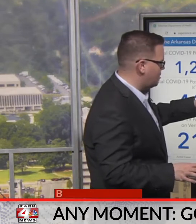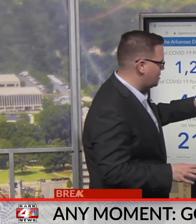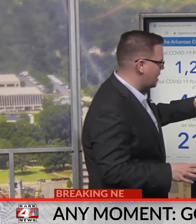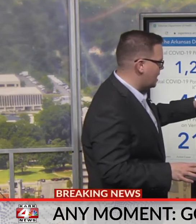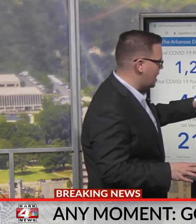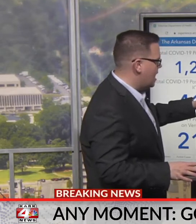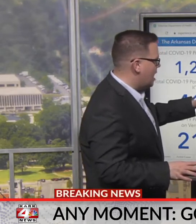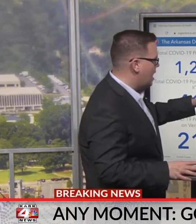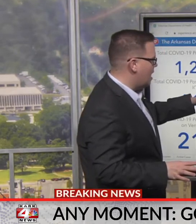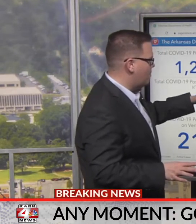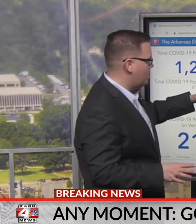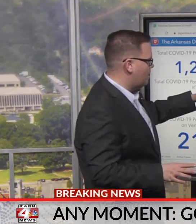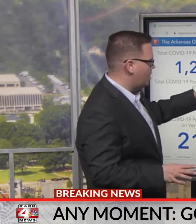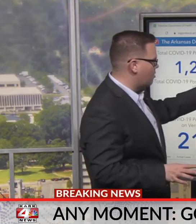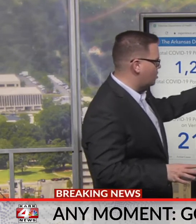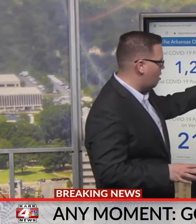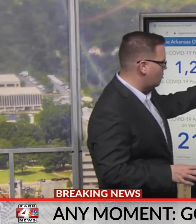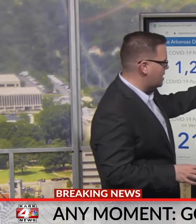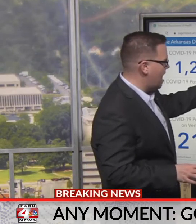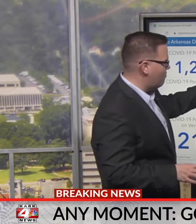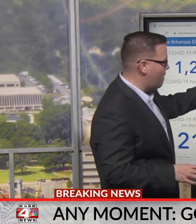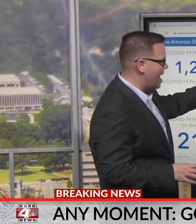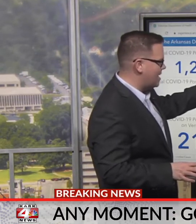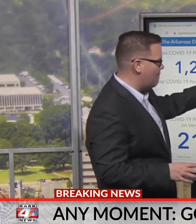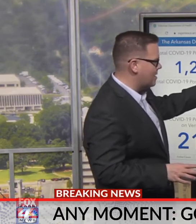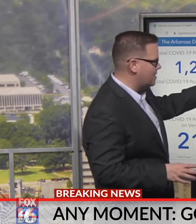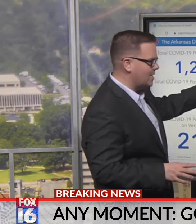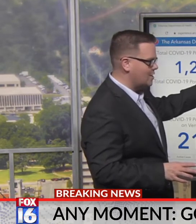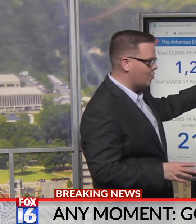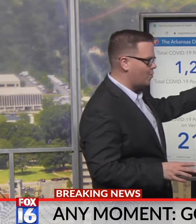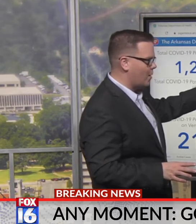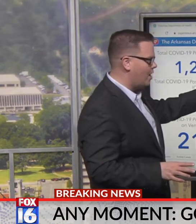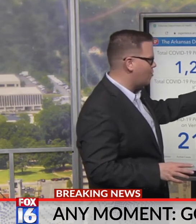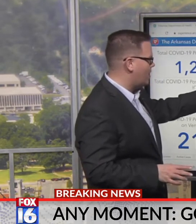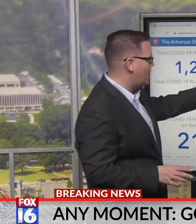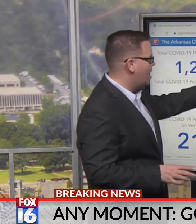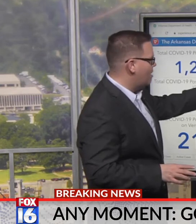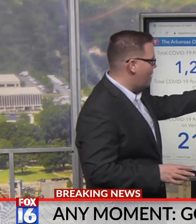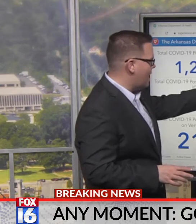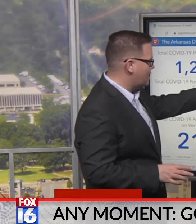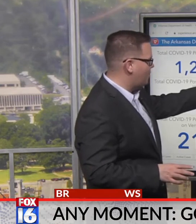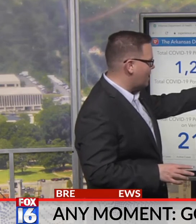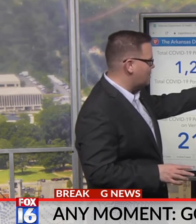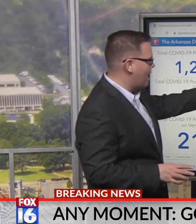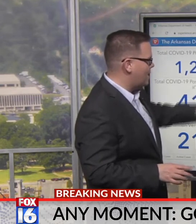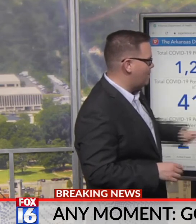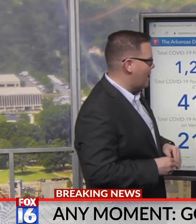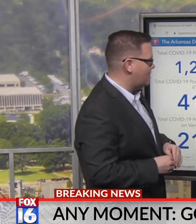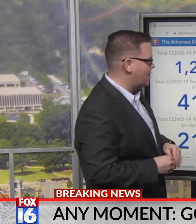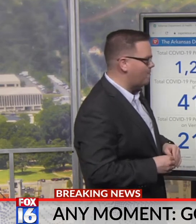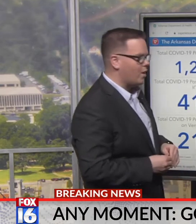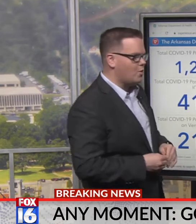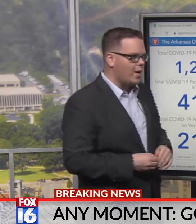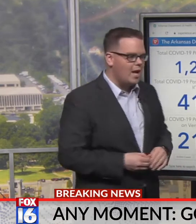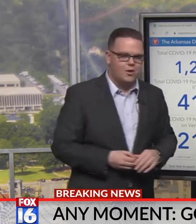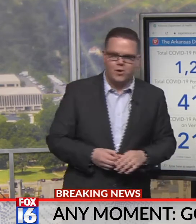but you see the total staff bed capacities 3,300, max flex bed